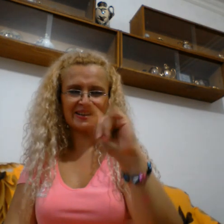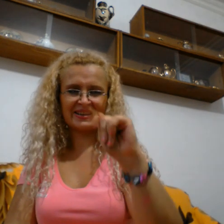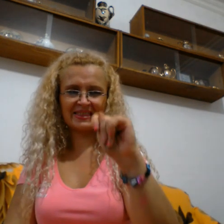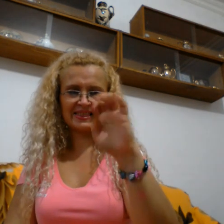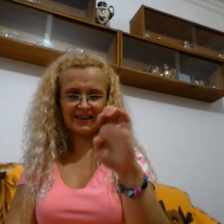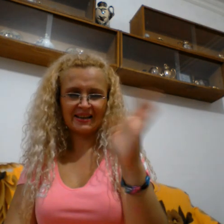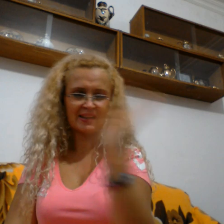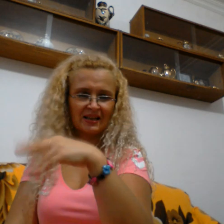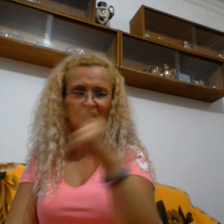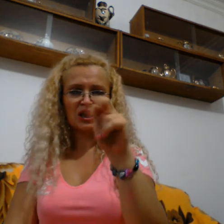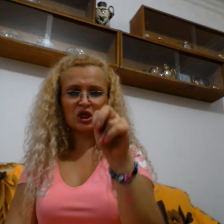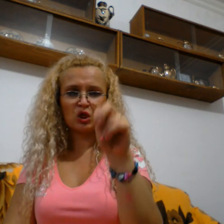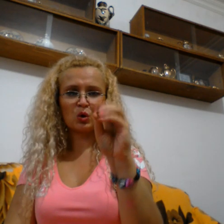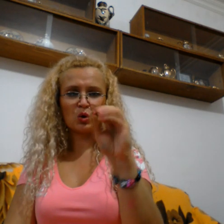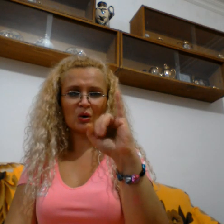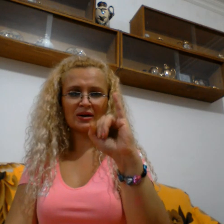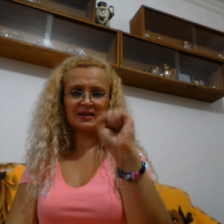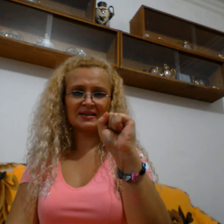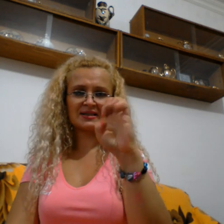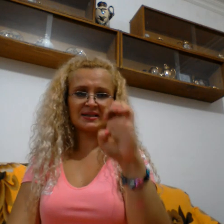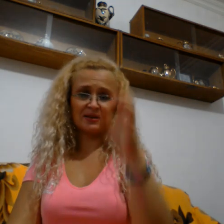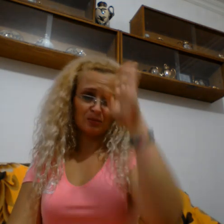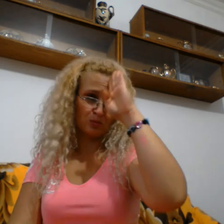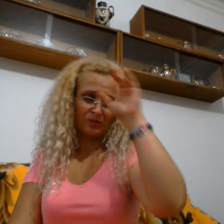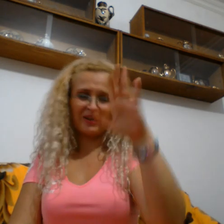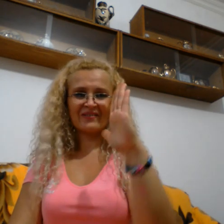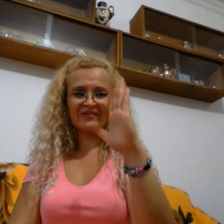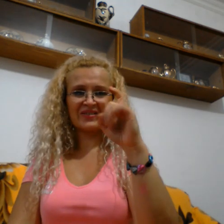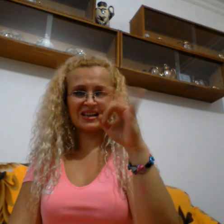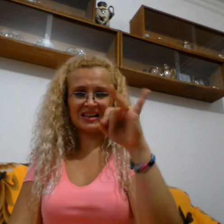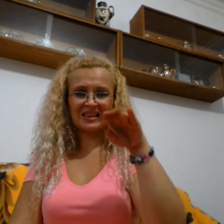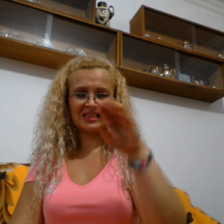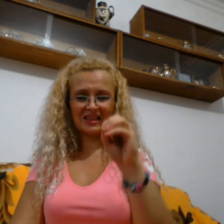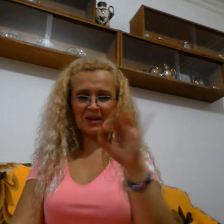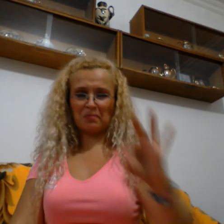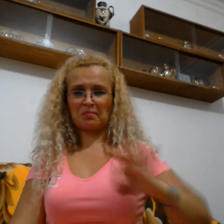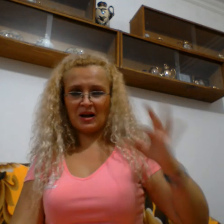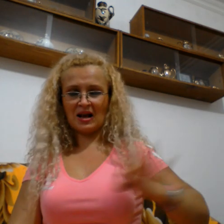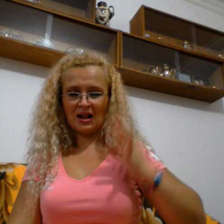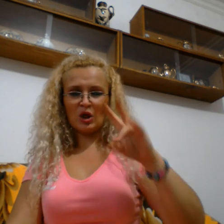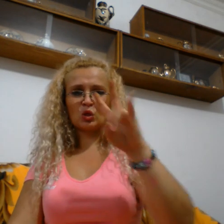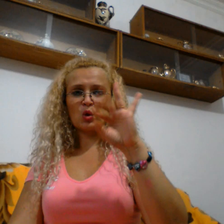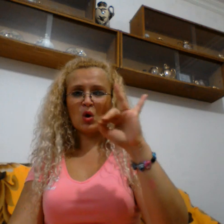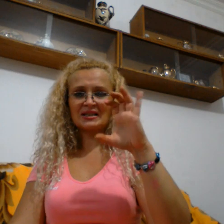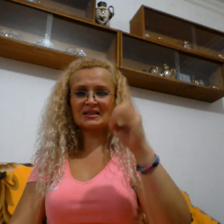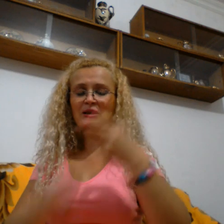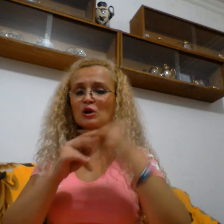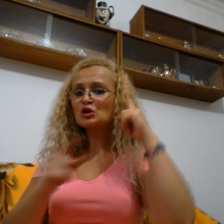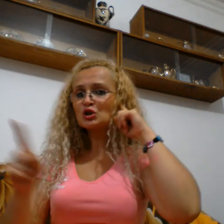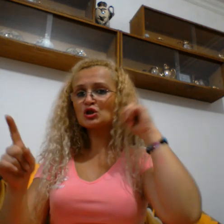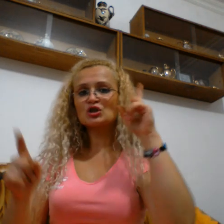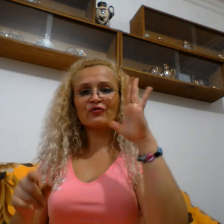you unique stories from the International Space Station and also the Orion spacecraft program and other human spaceflight